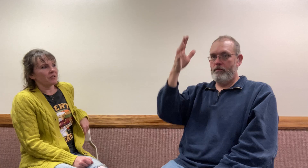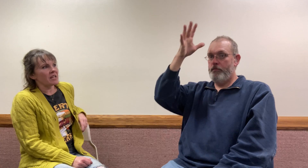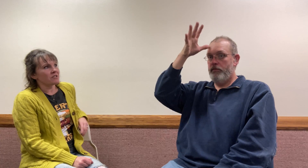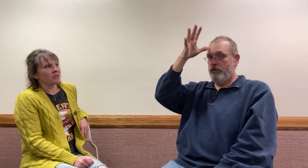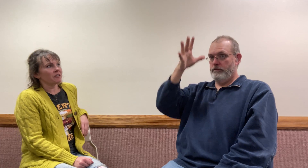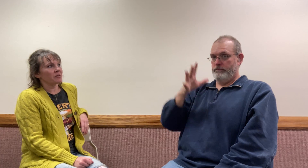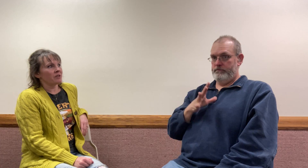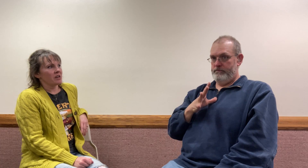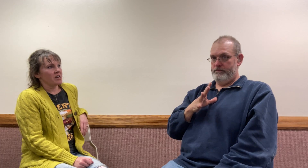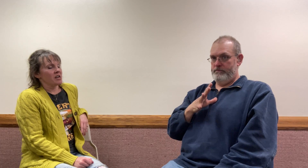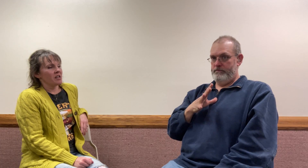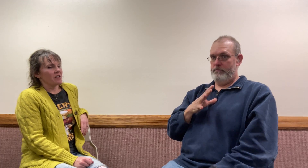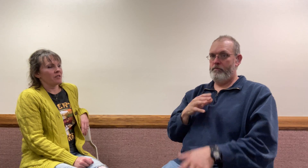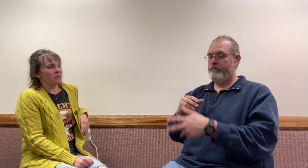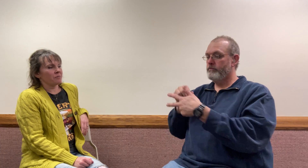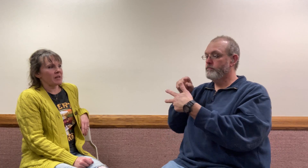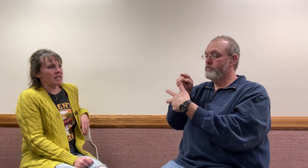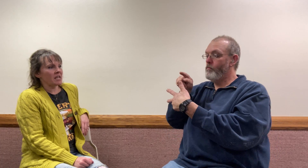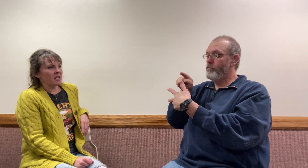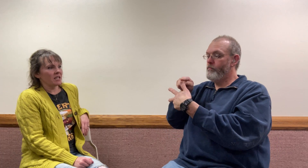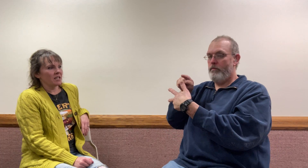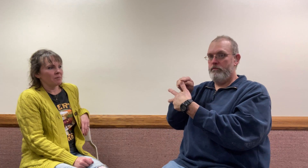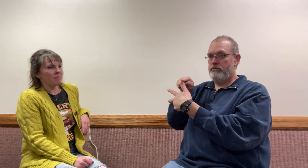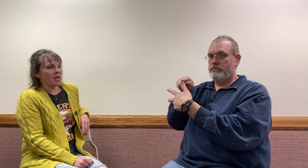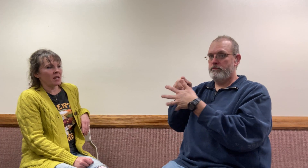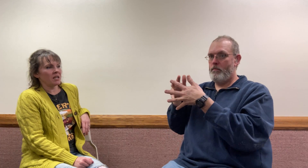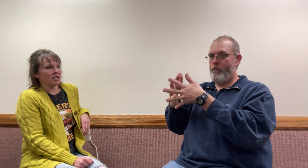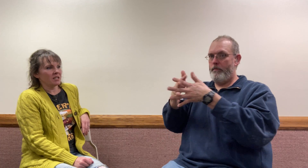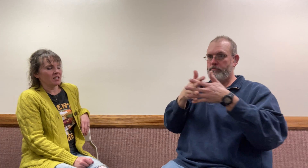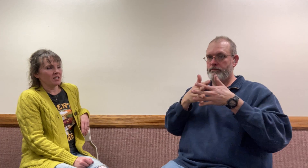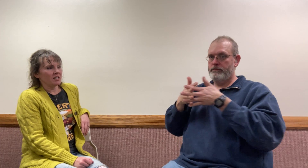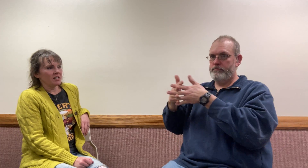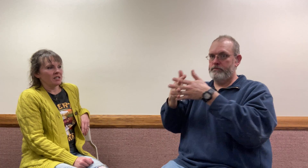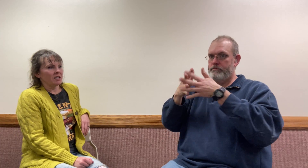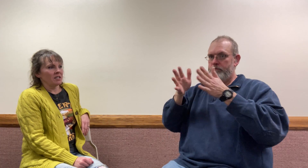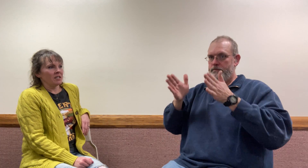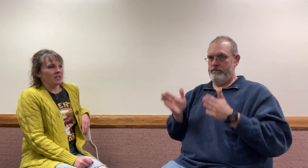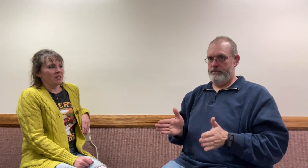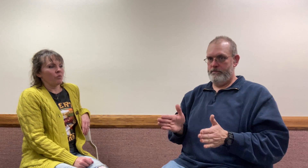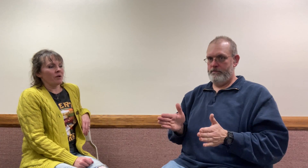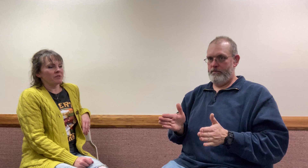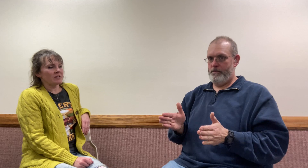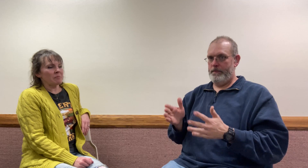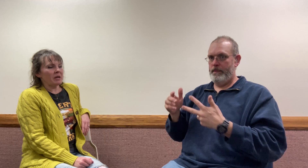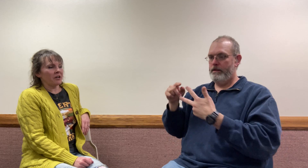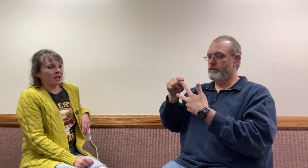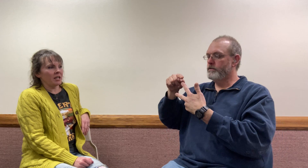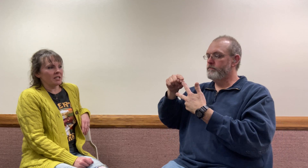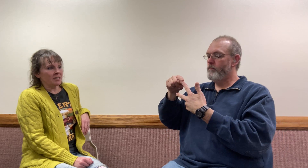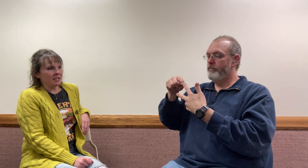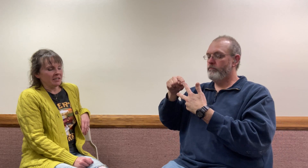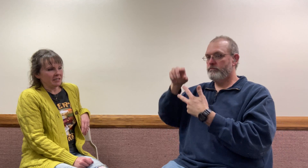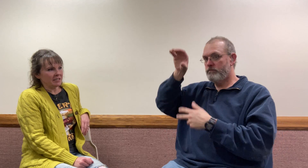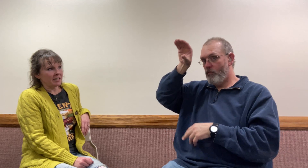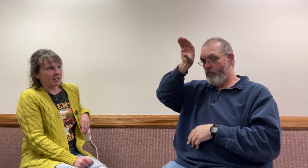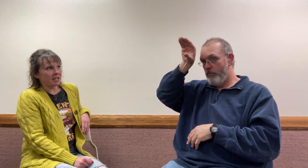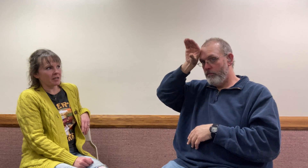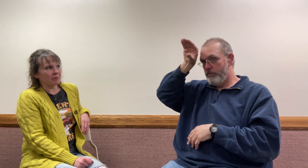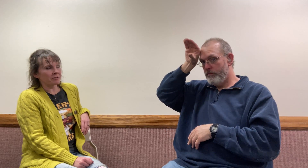Okay, so there were 3 men. One was an American, another one was